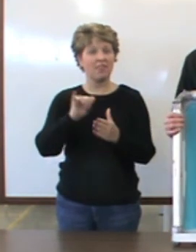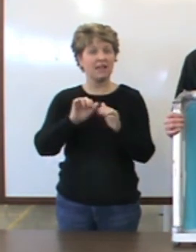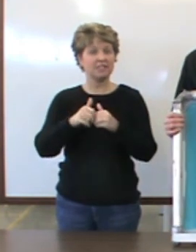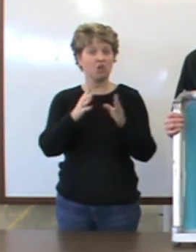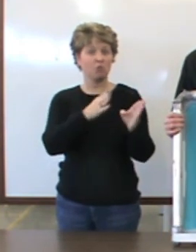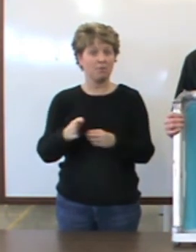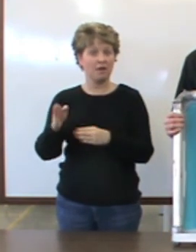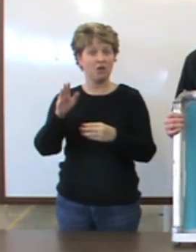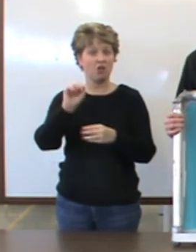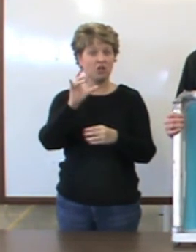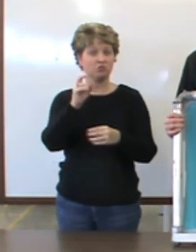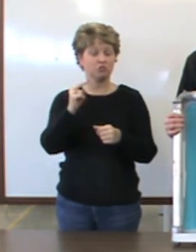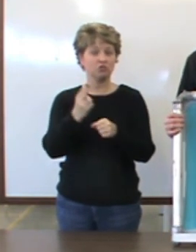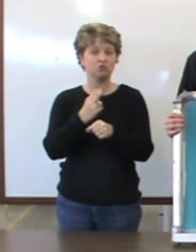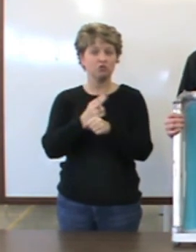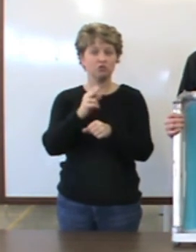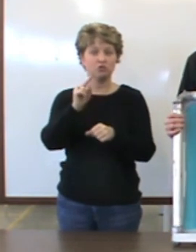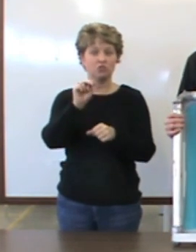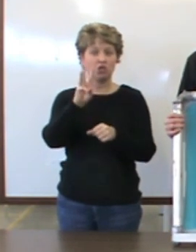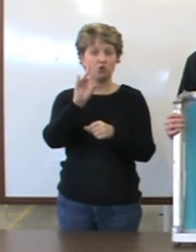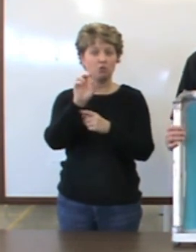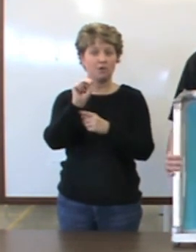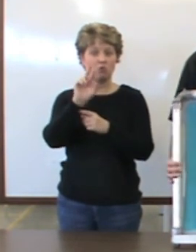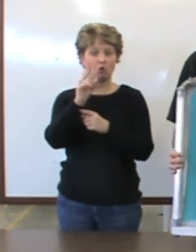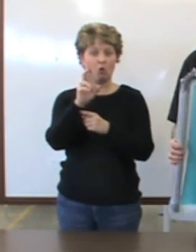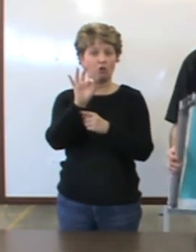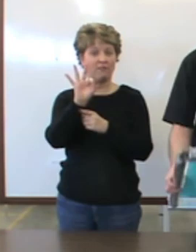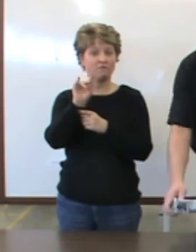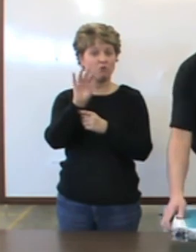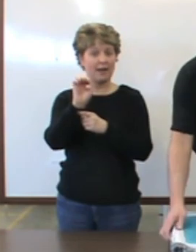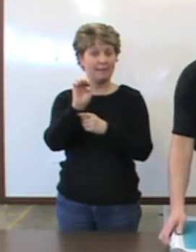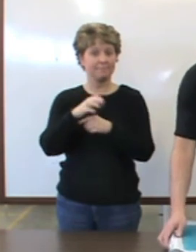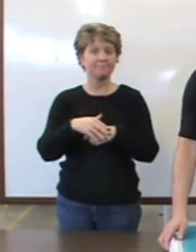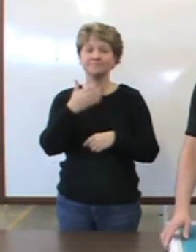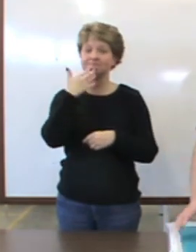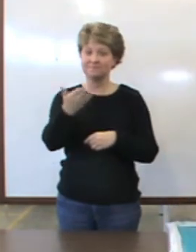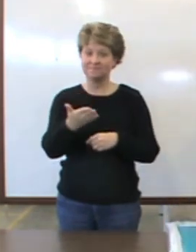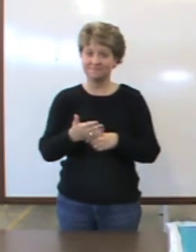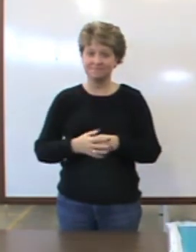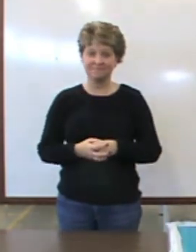prepare a screen using a Newman Roller frame. Thank you.